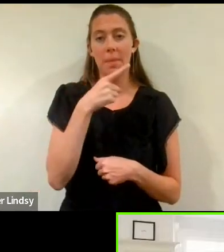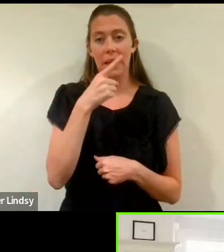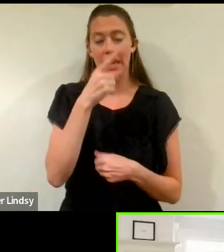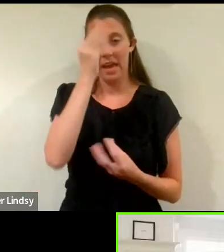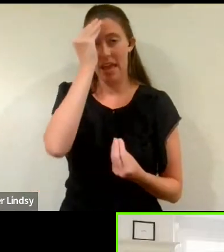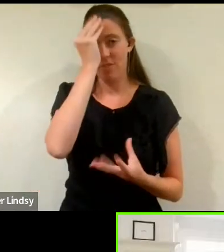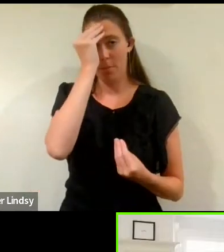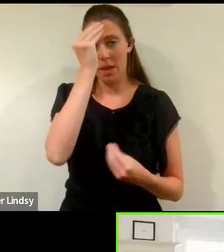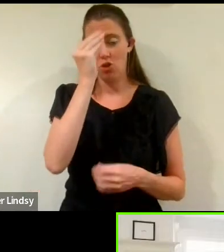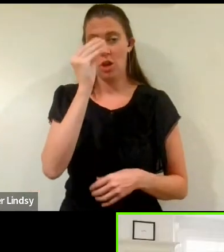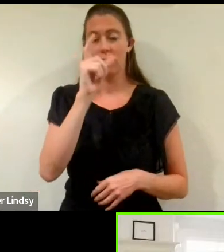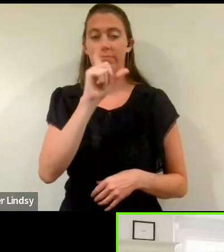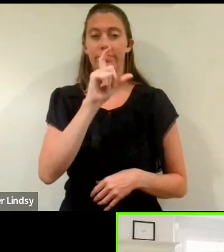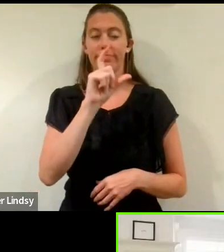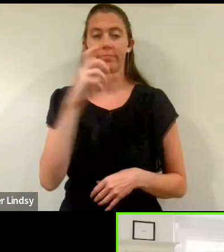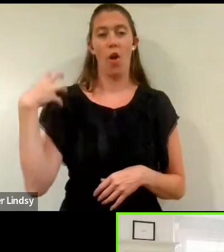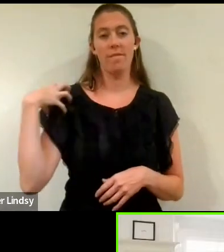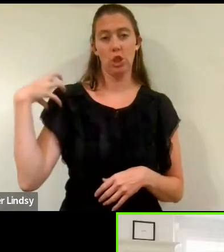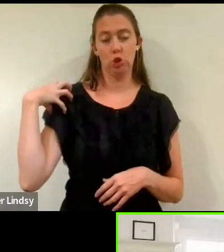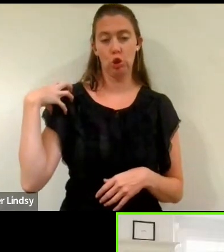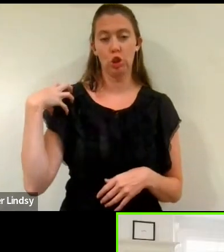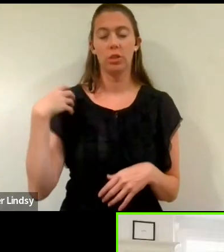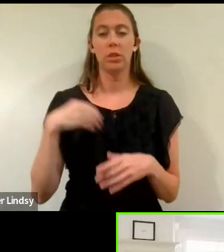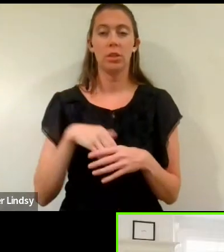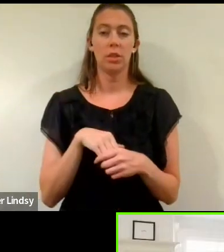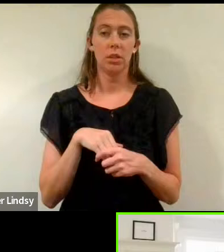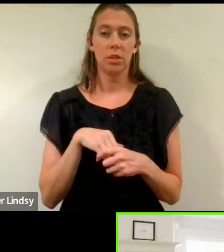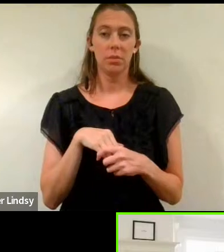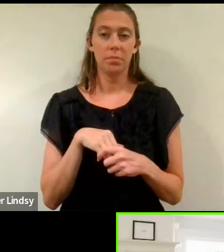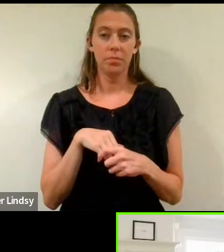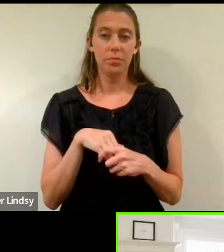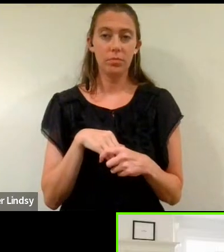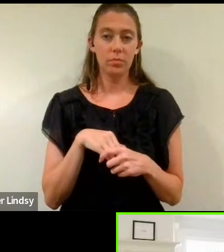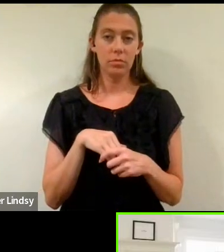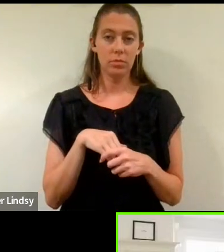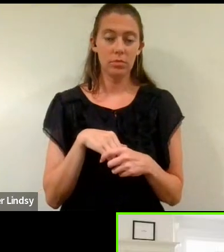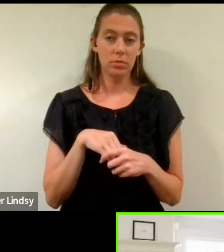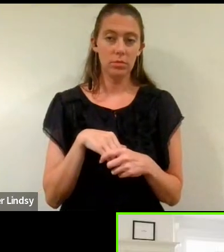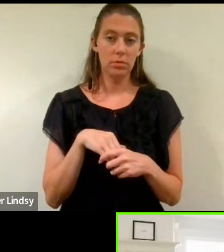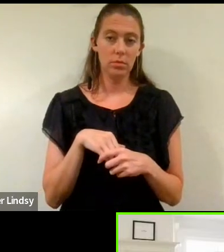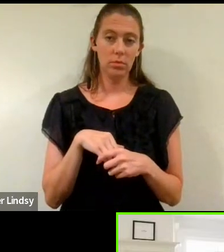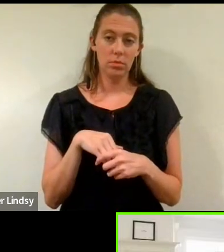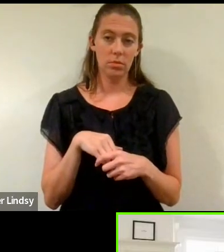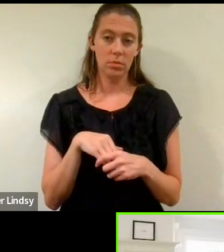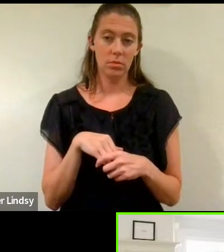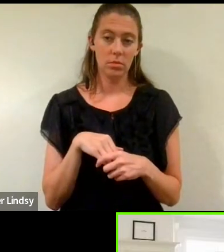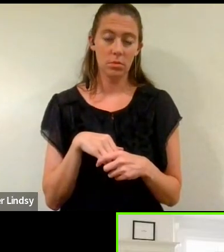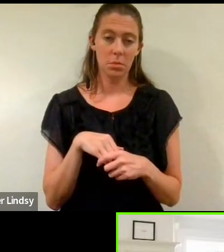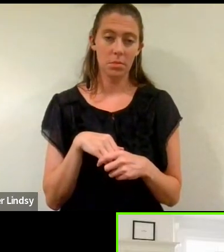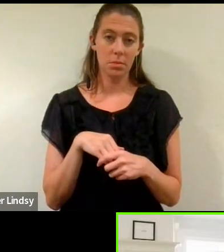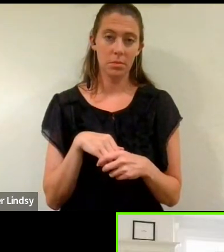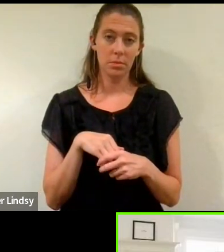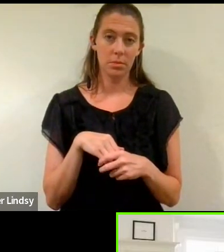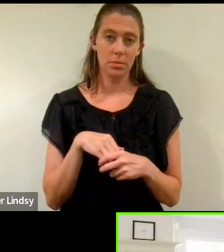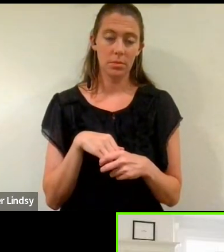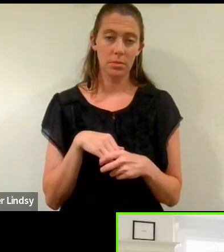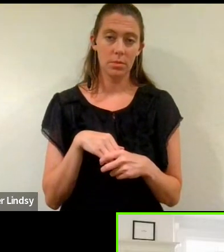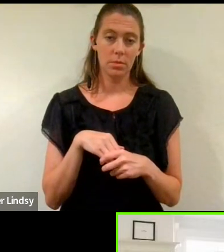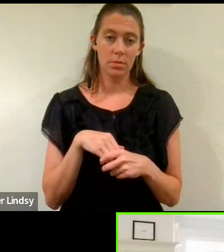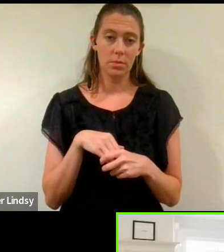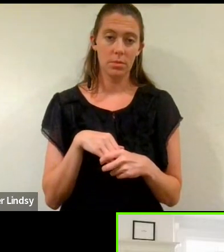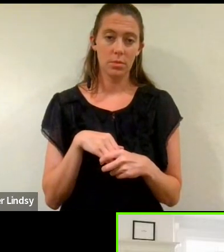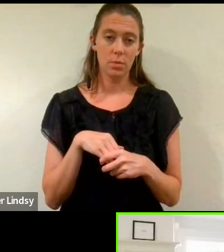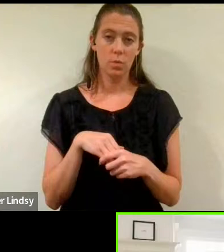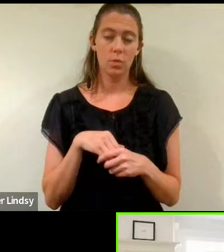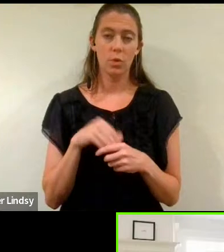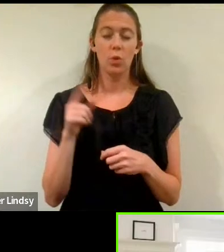about the talking points that are shared, and if there's some way of perhaps distilling or breaking down those talking